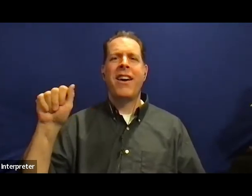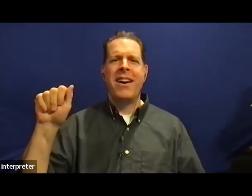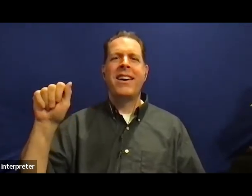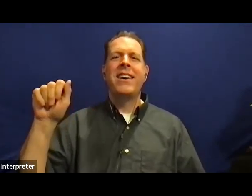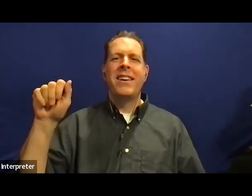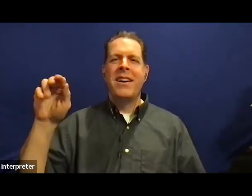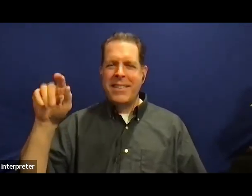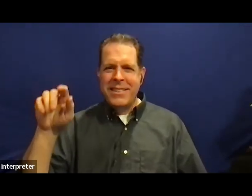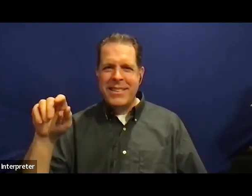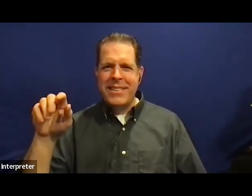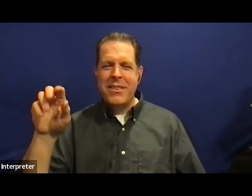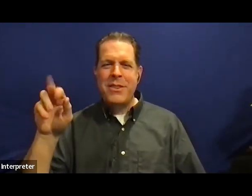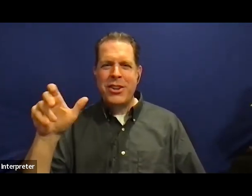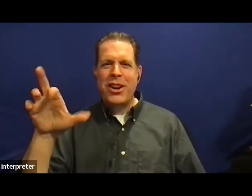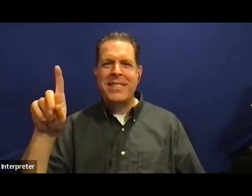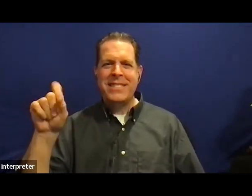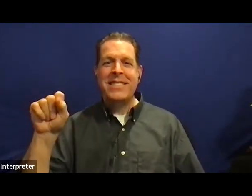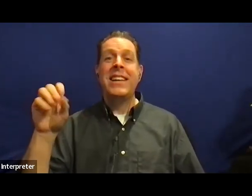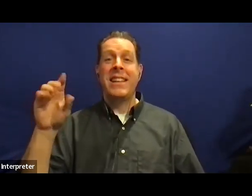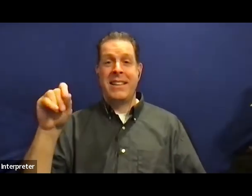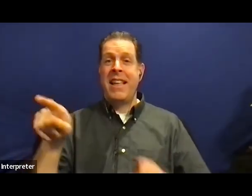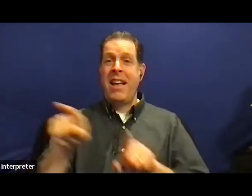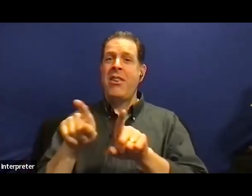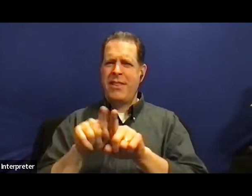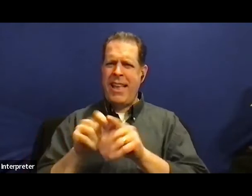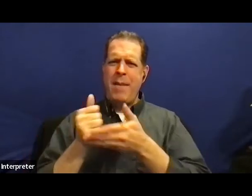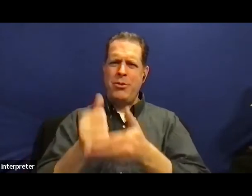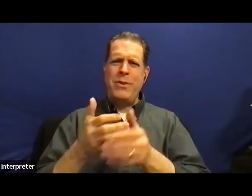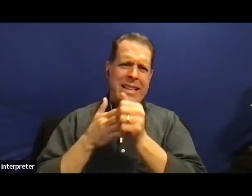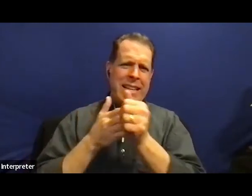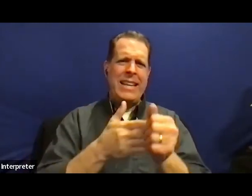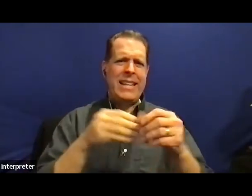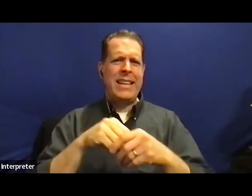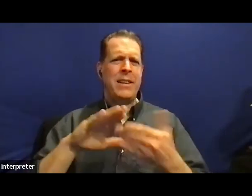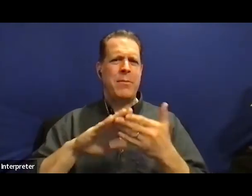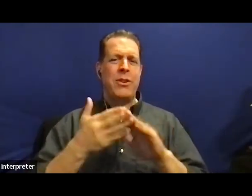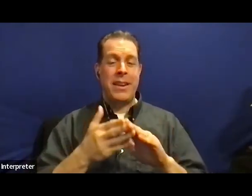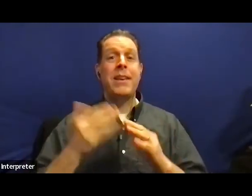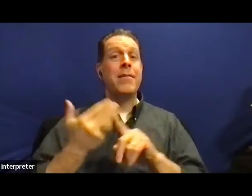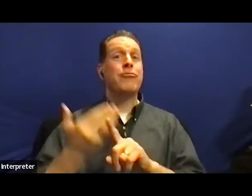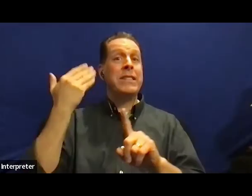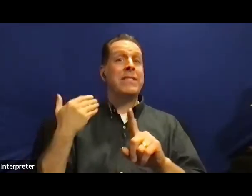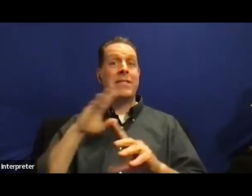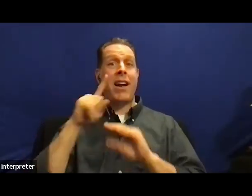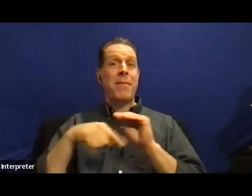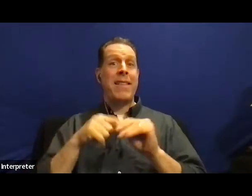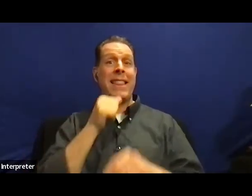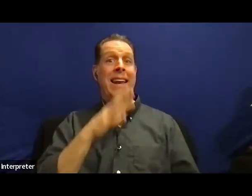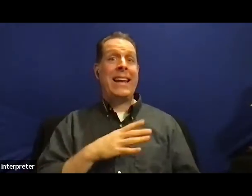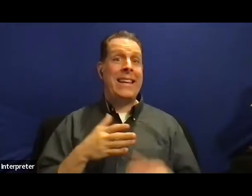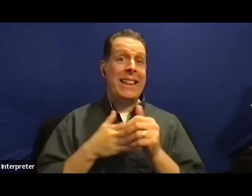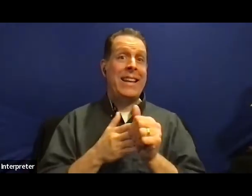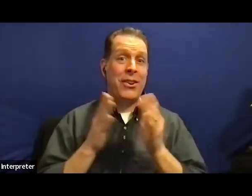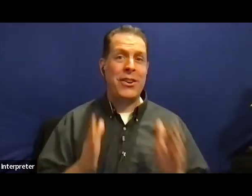Rumbaugh, who are eager to lead and make a difference in our community. Previously, speaking of lady leaders,